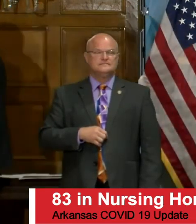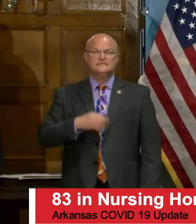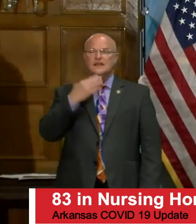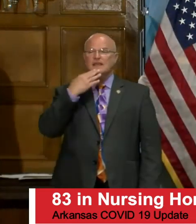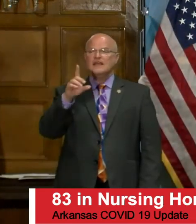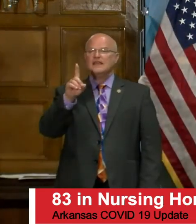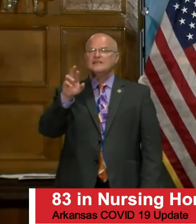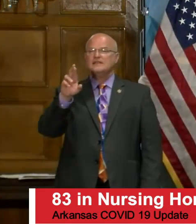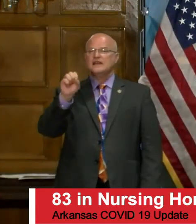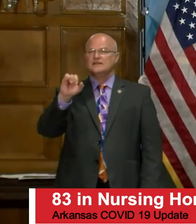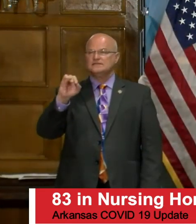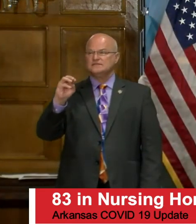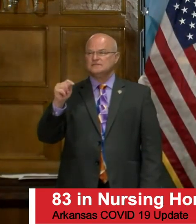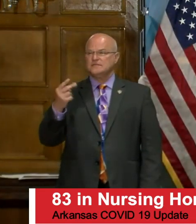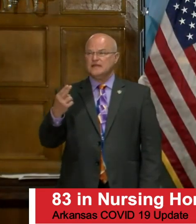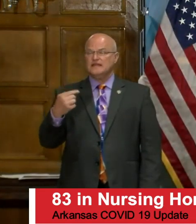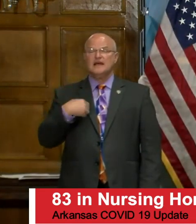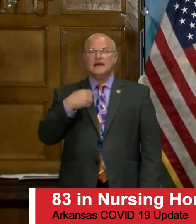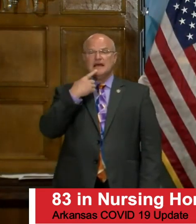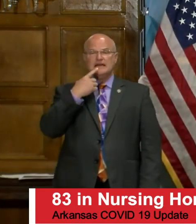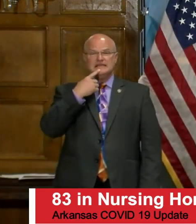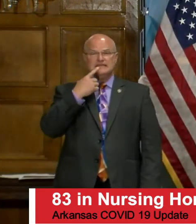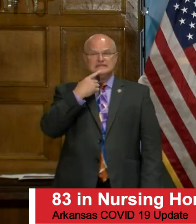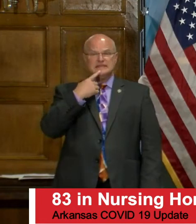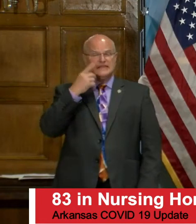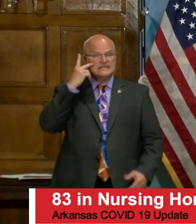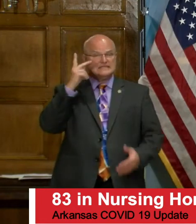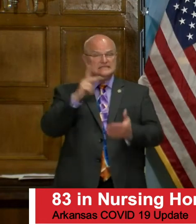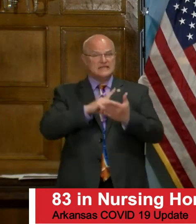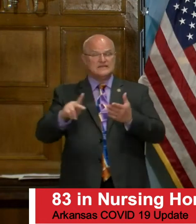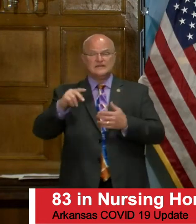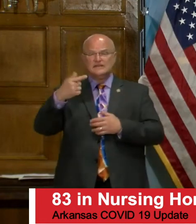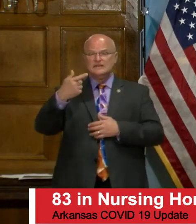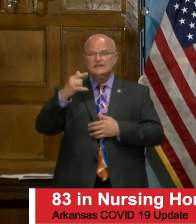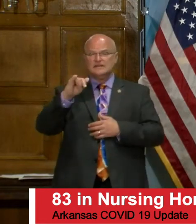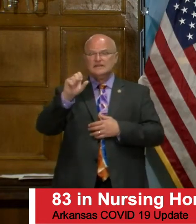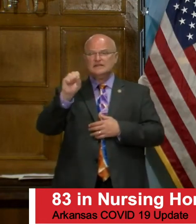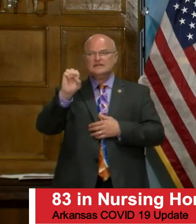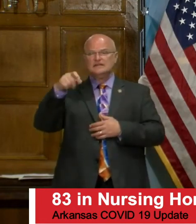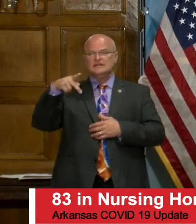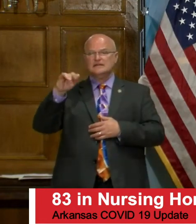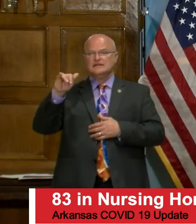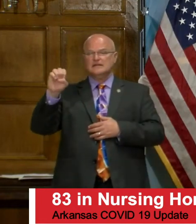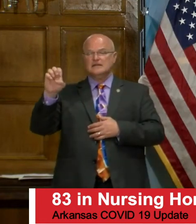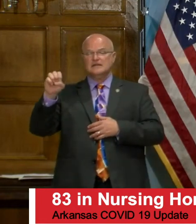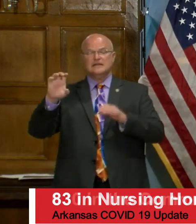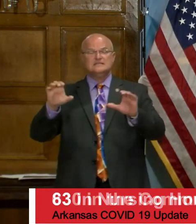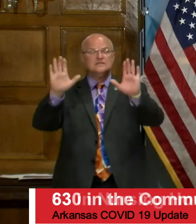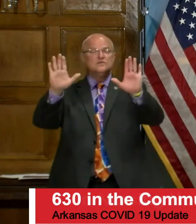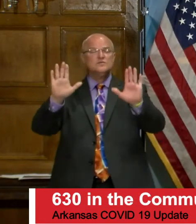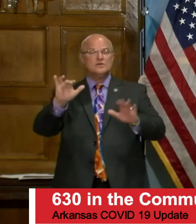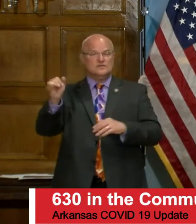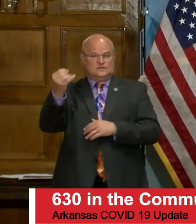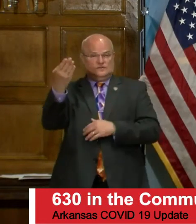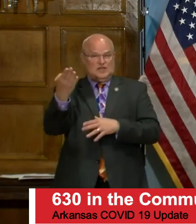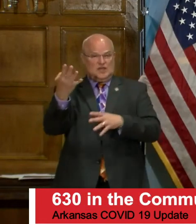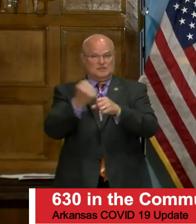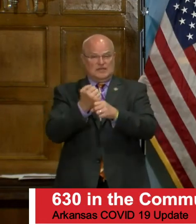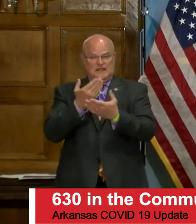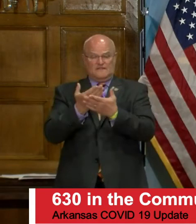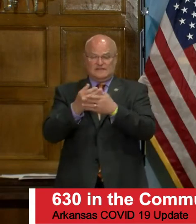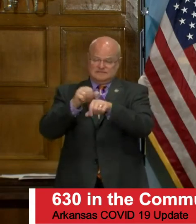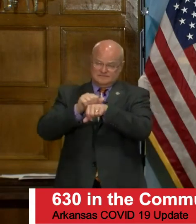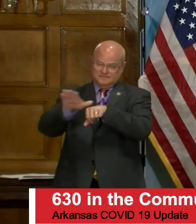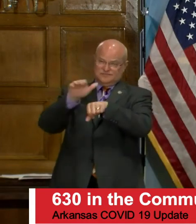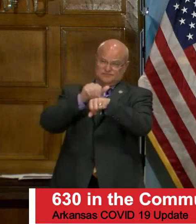Thank you, Dr. Smith. And as I said, Secretary Gillespie has done a great job in getting these funds